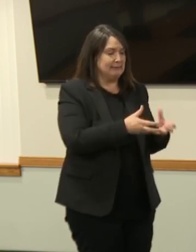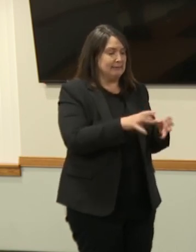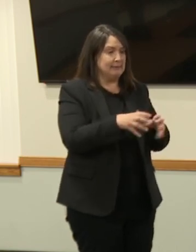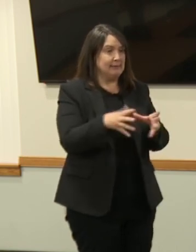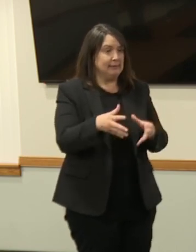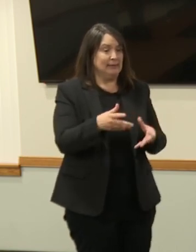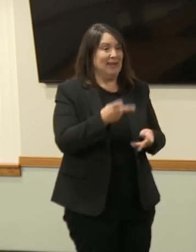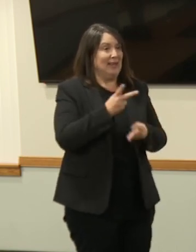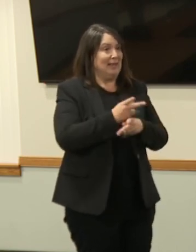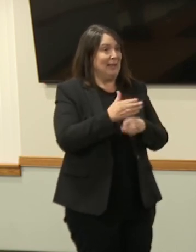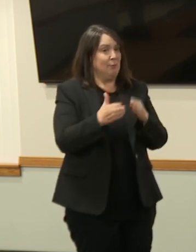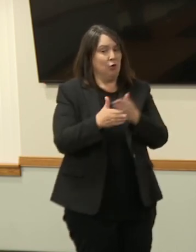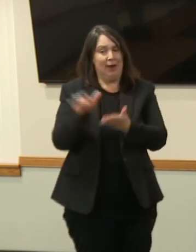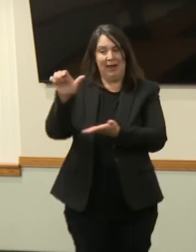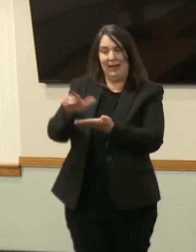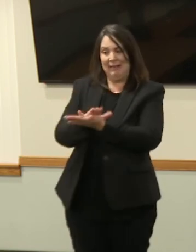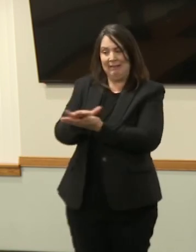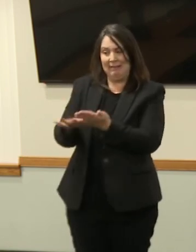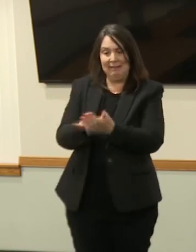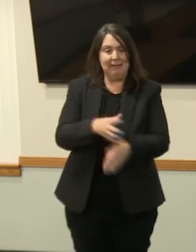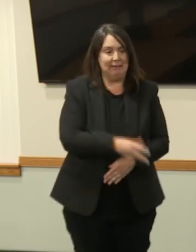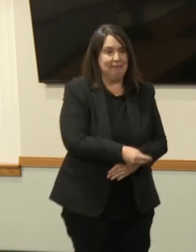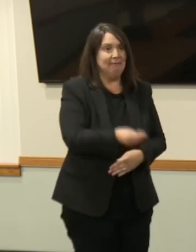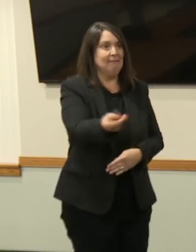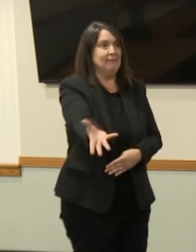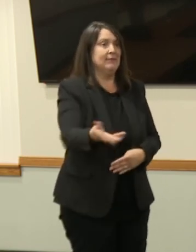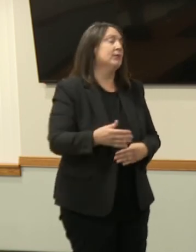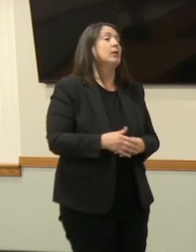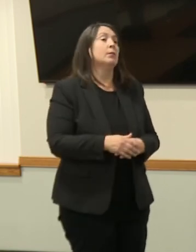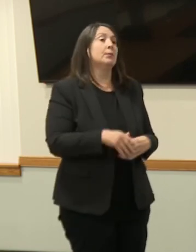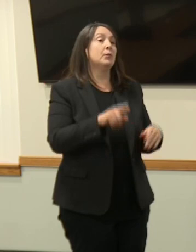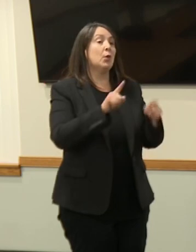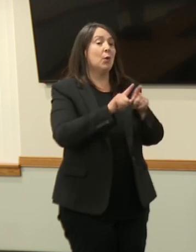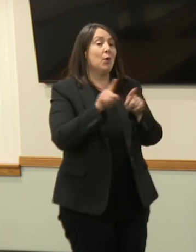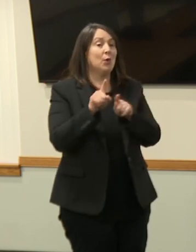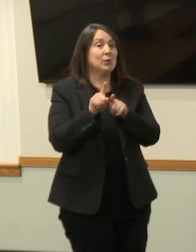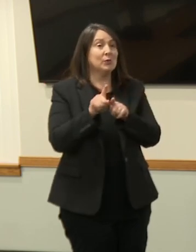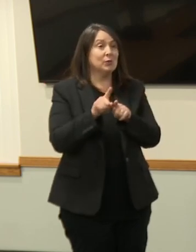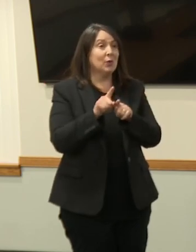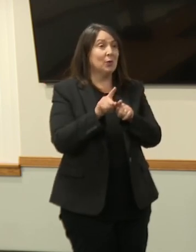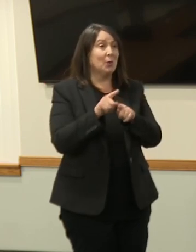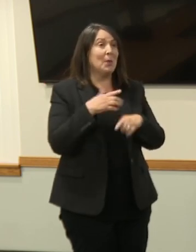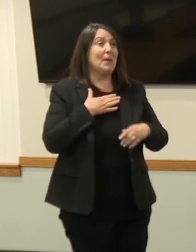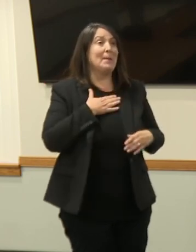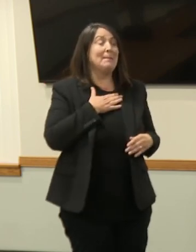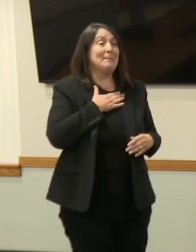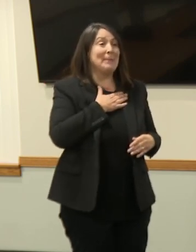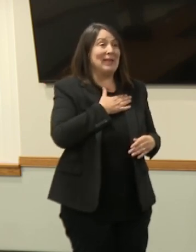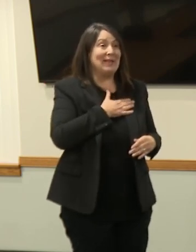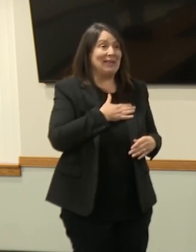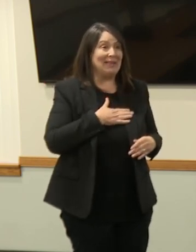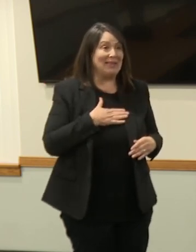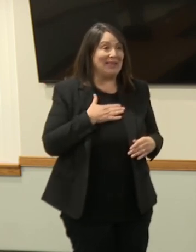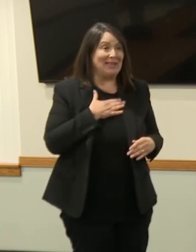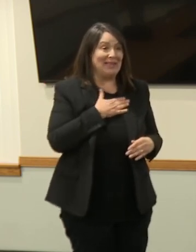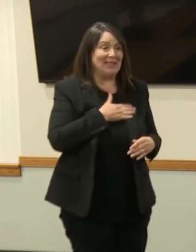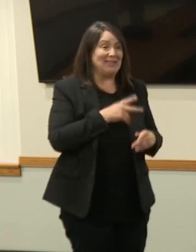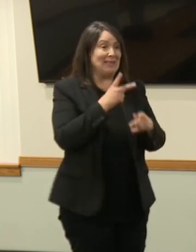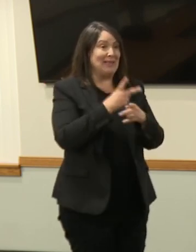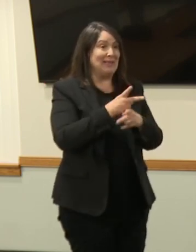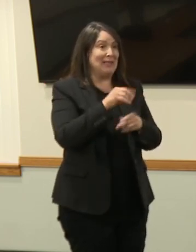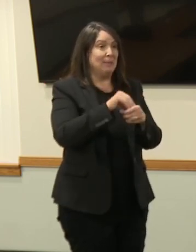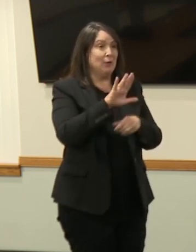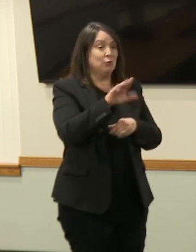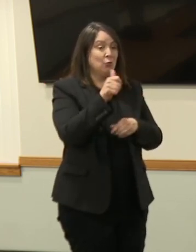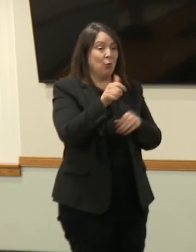candy, as well as trick-or-treat with your household members. If you guys are counting, I've now said household members at least 6